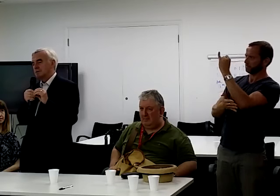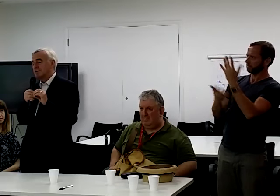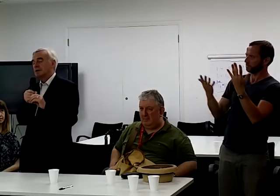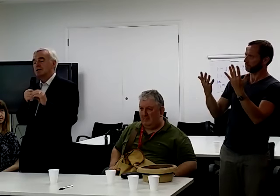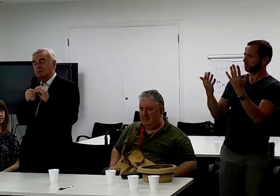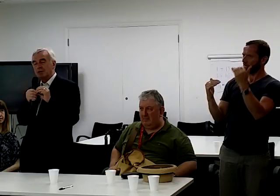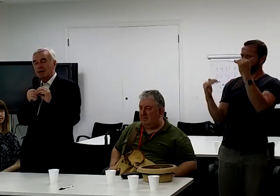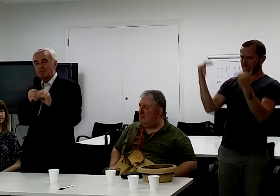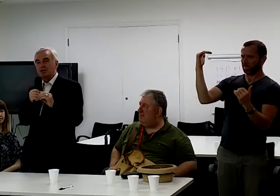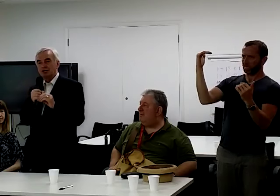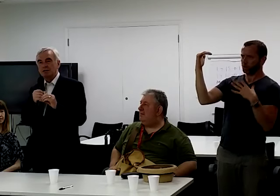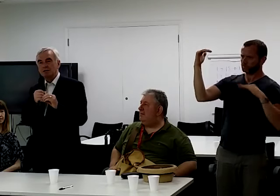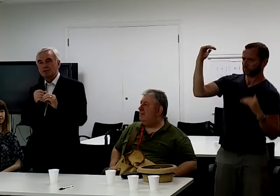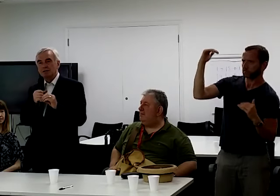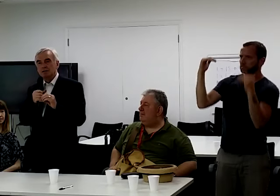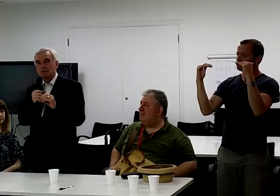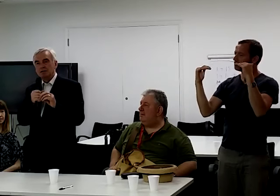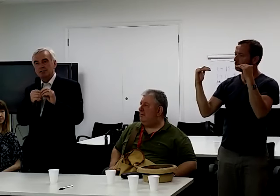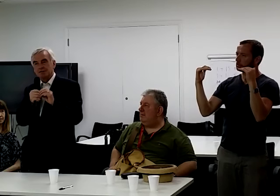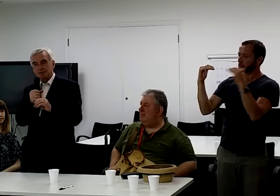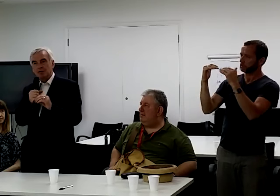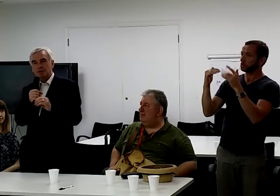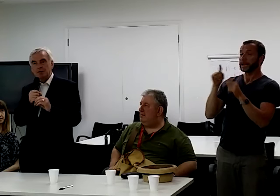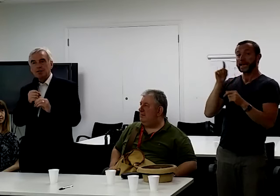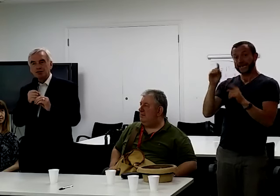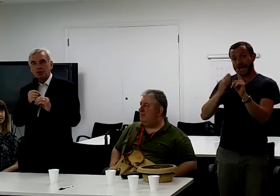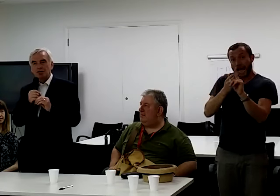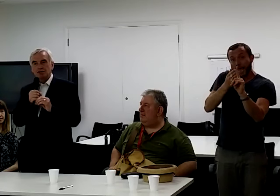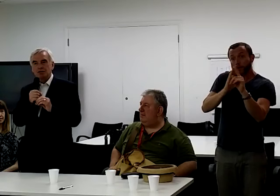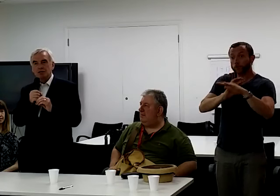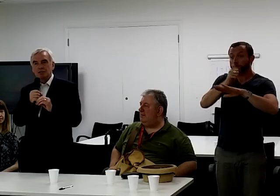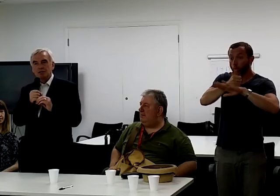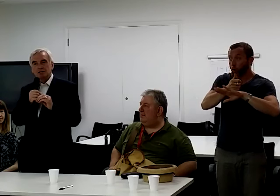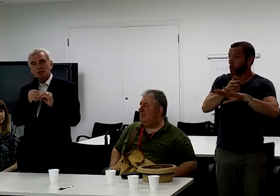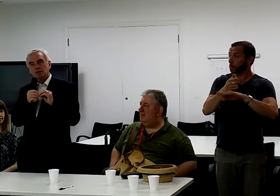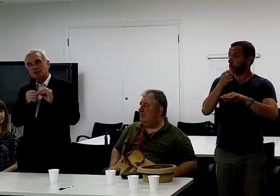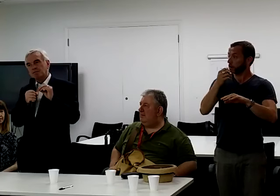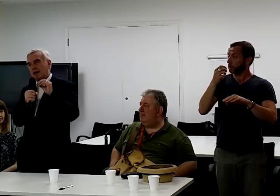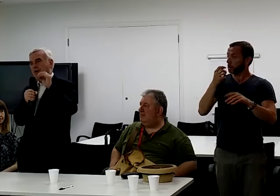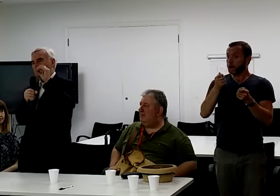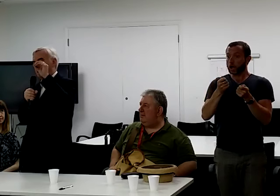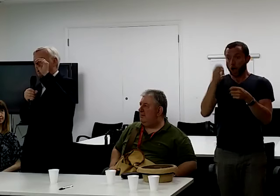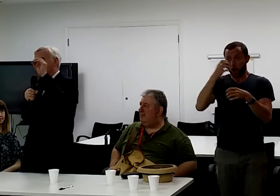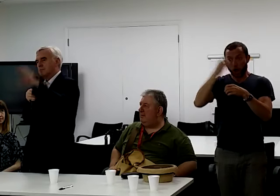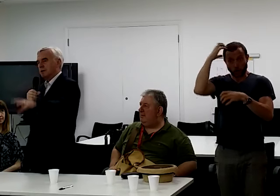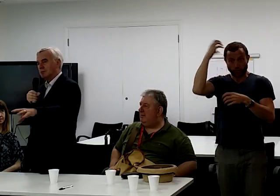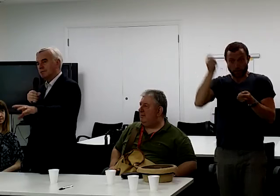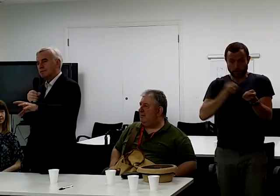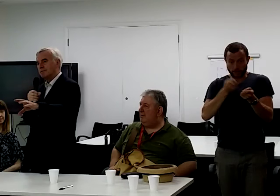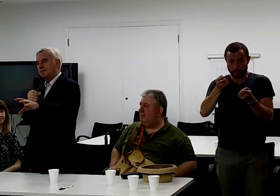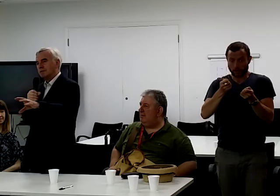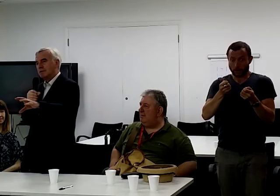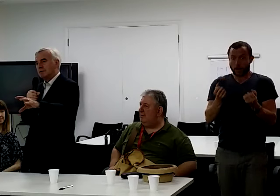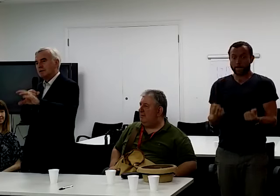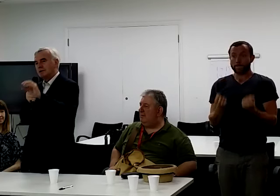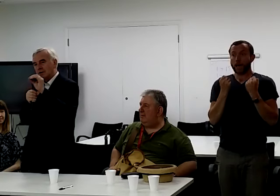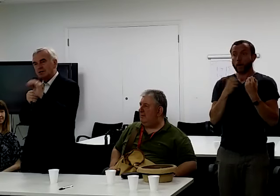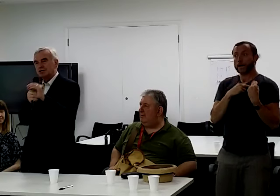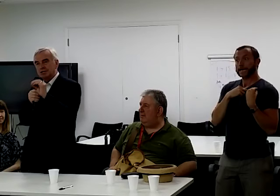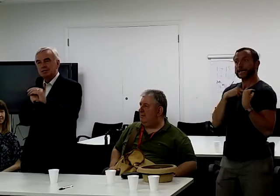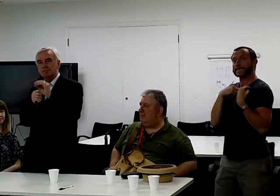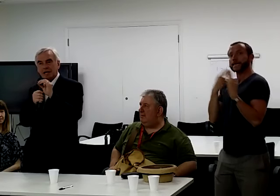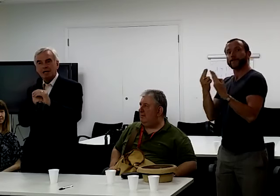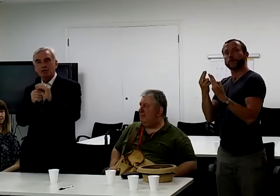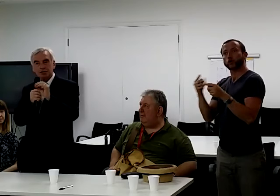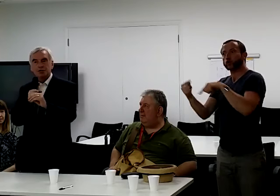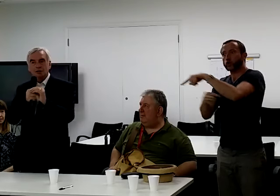is, well, his ambition is to form an administration that will give power back to the people.